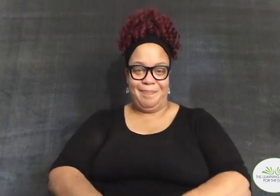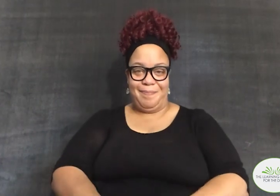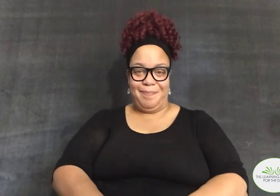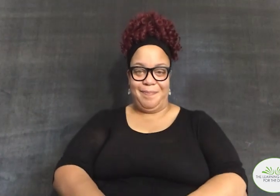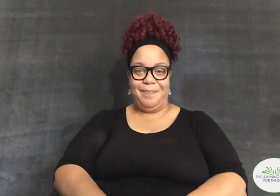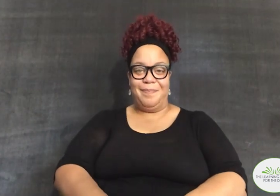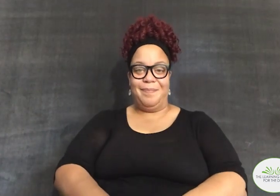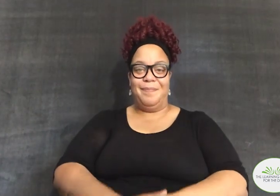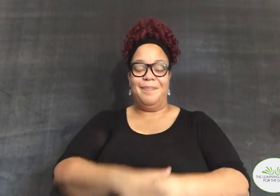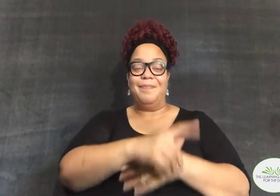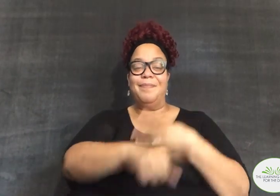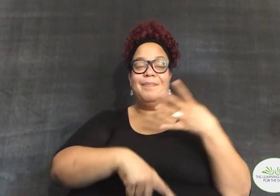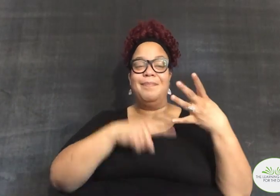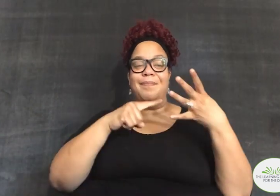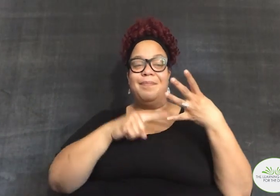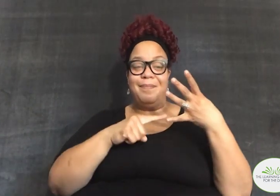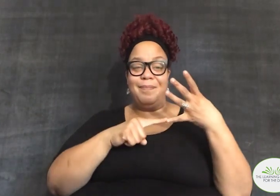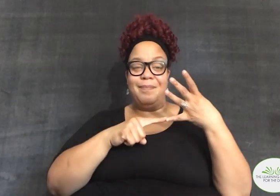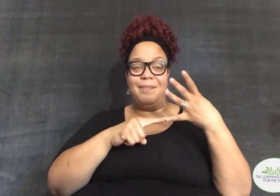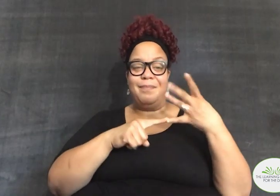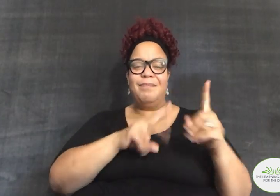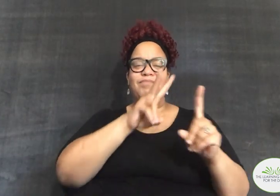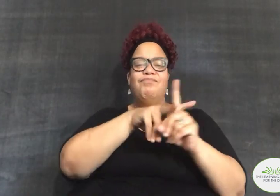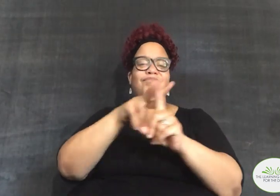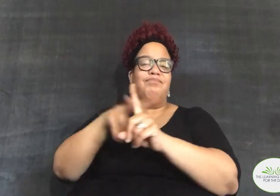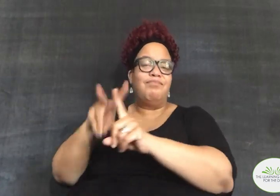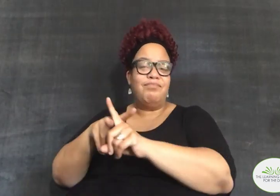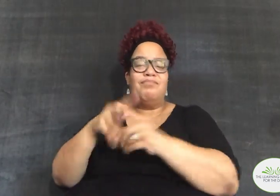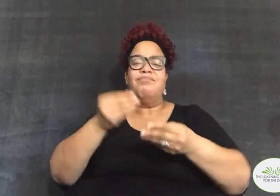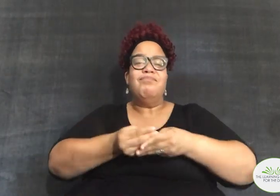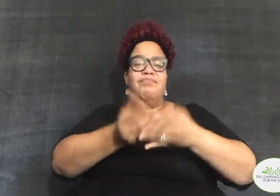Allocate resources necessary to advance racial equity.